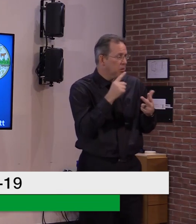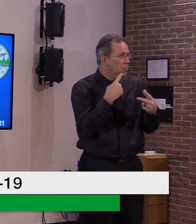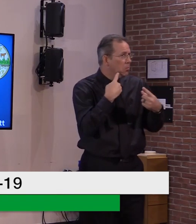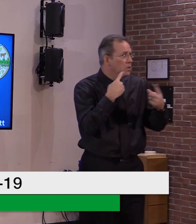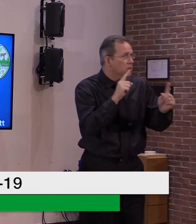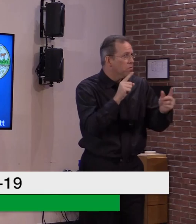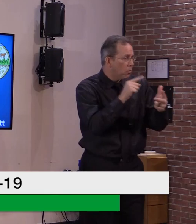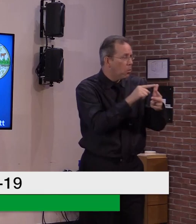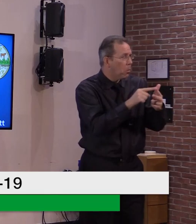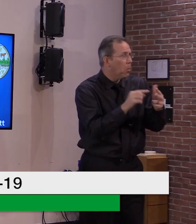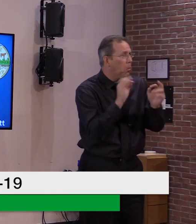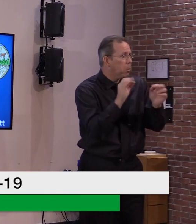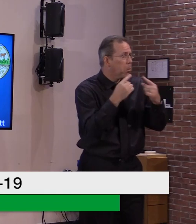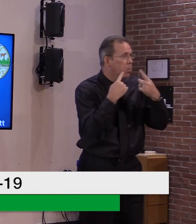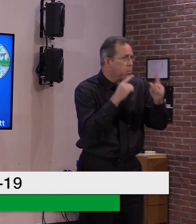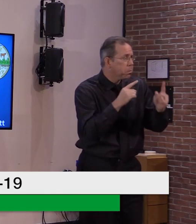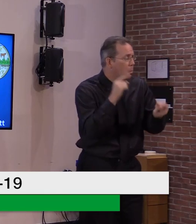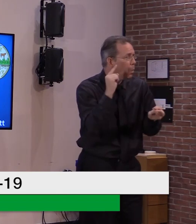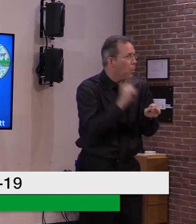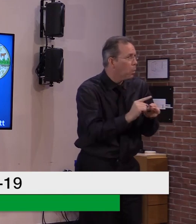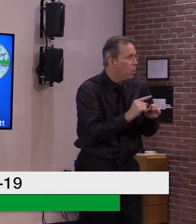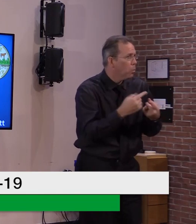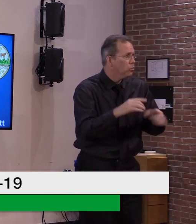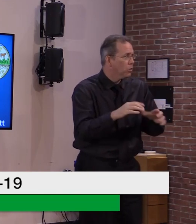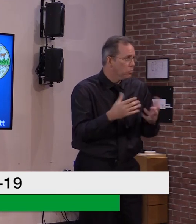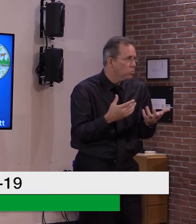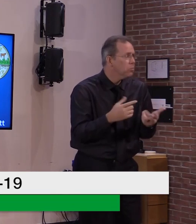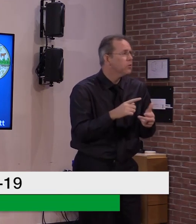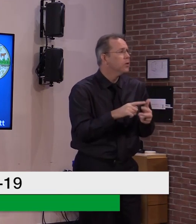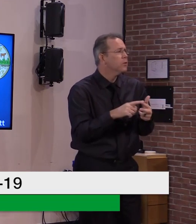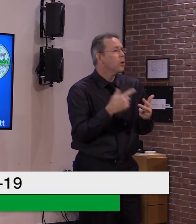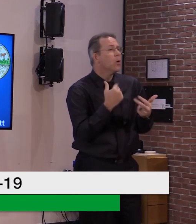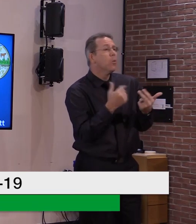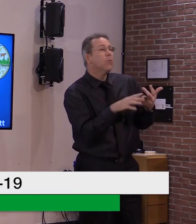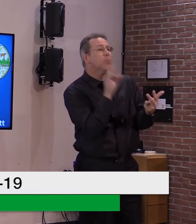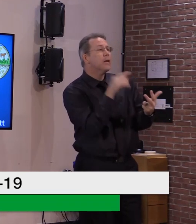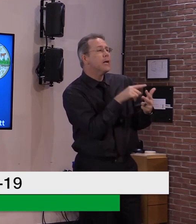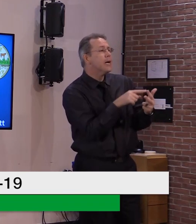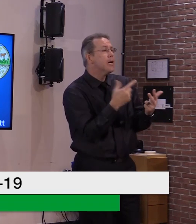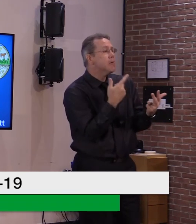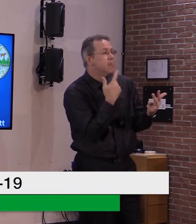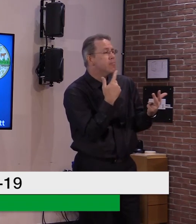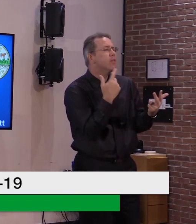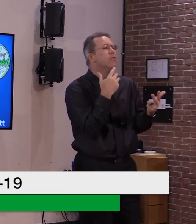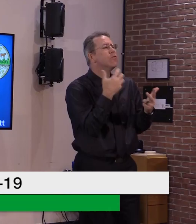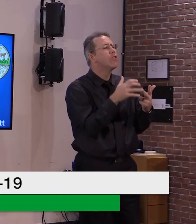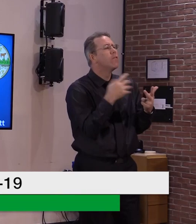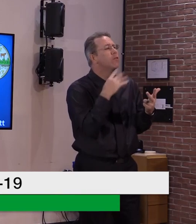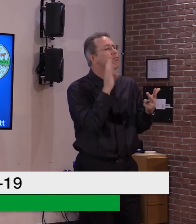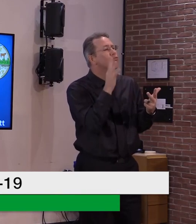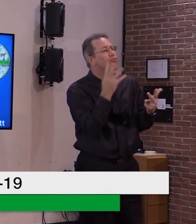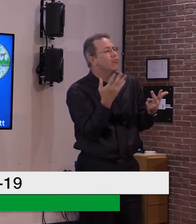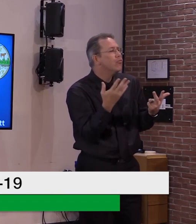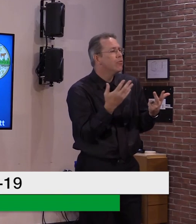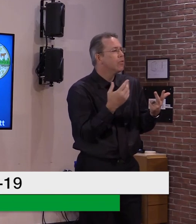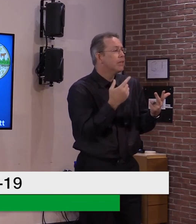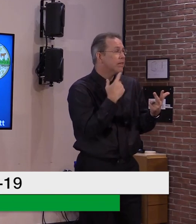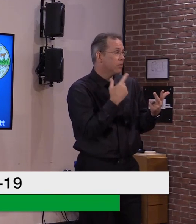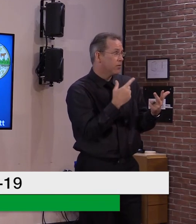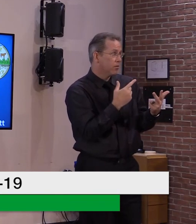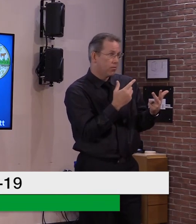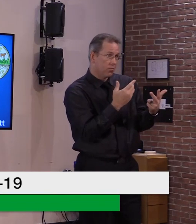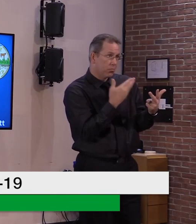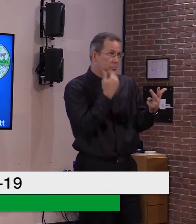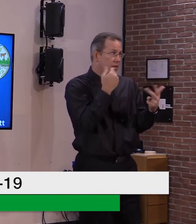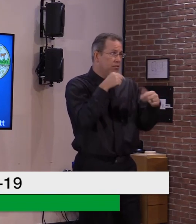thing that raises one above another if they're all on equal footing would be how many shots one has